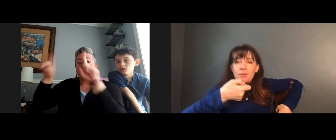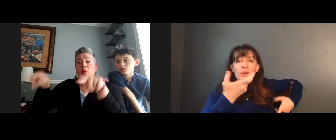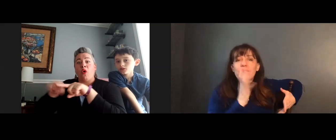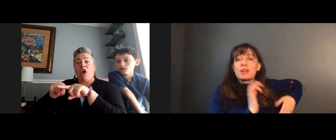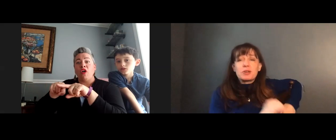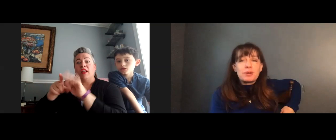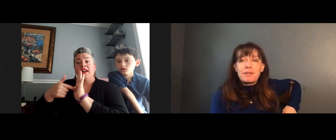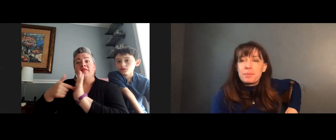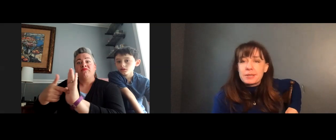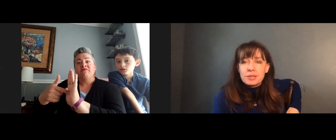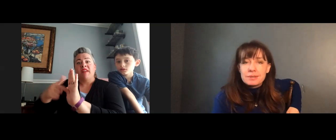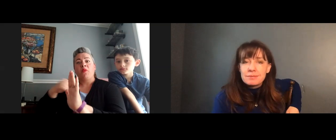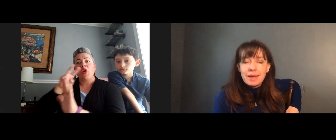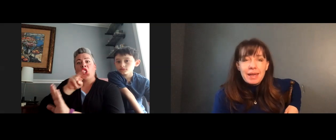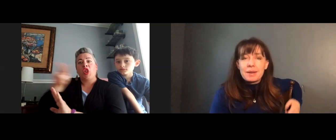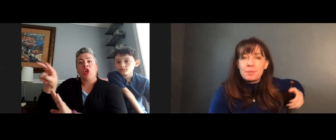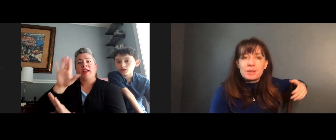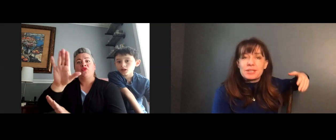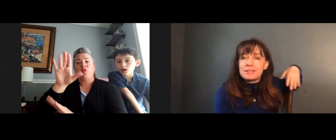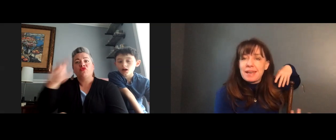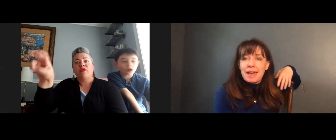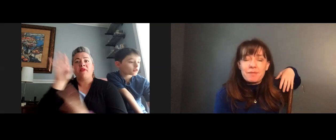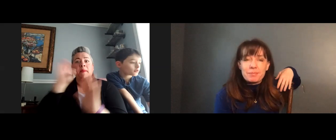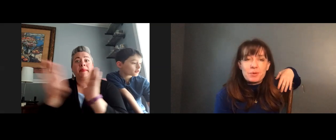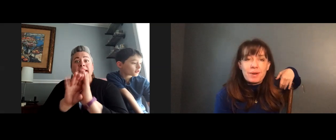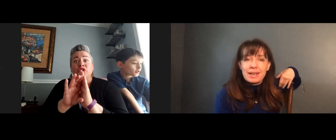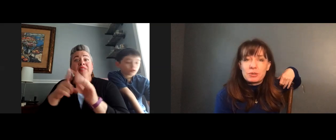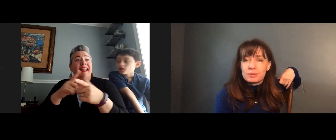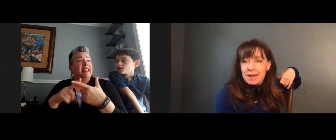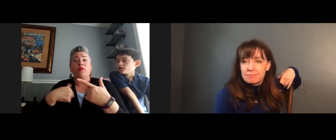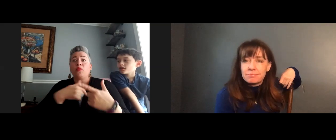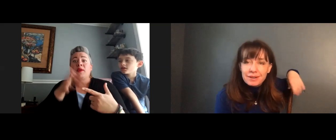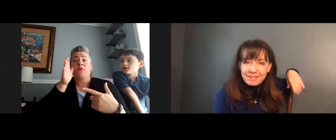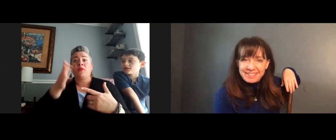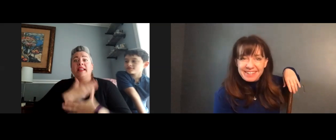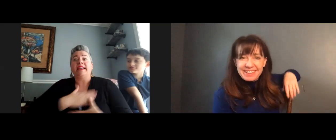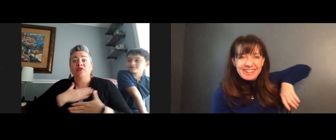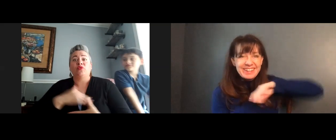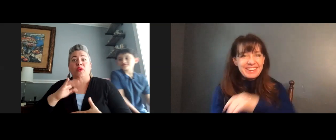and we'll look at your travel pictures and we'll just have a grand old time